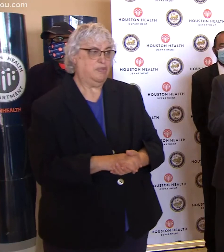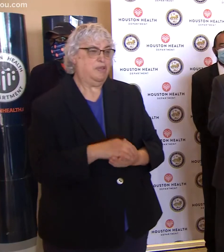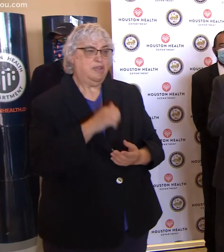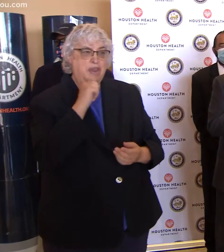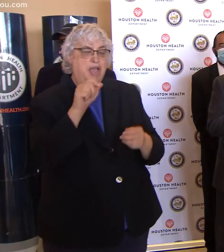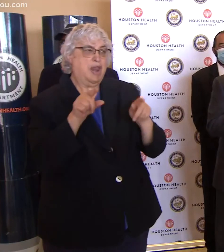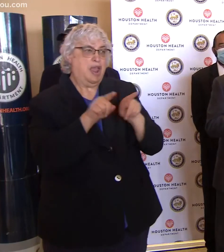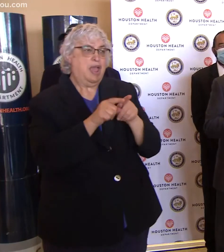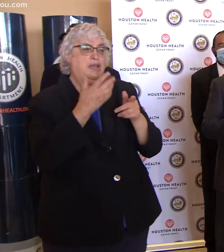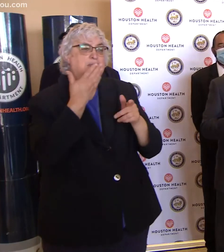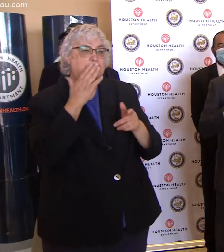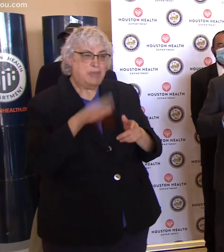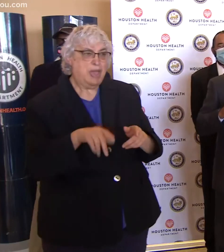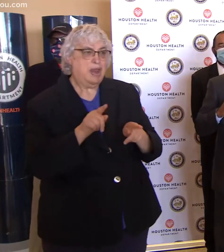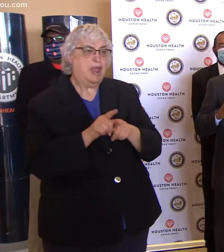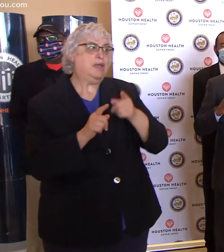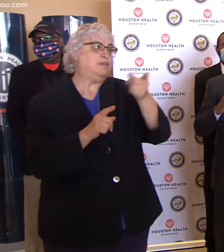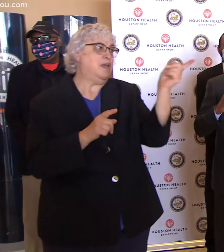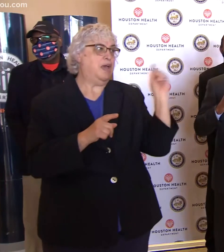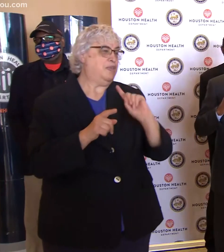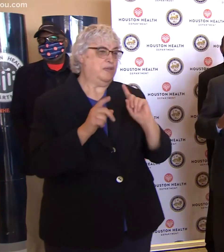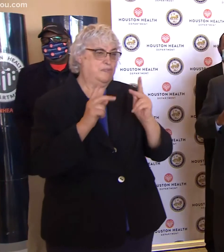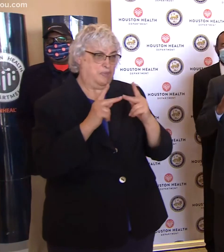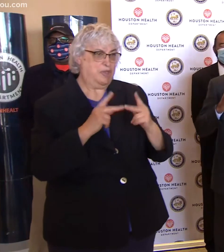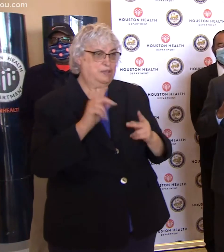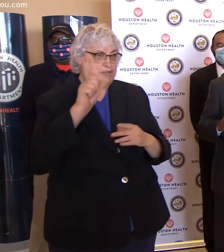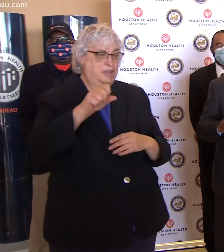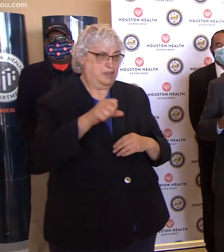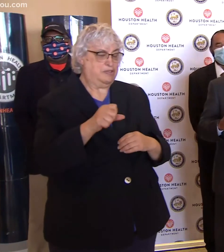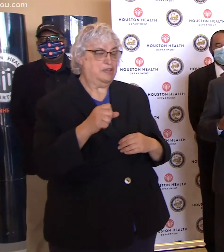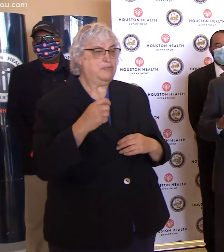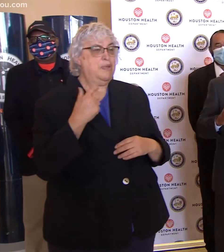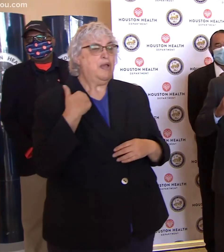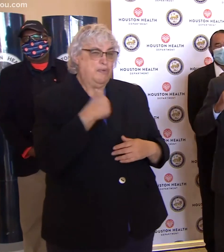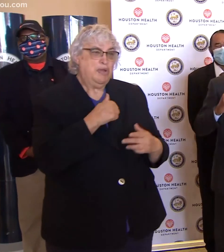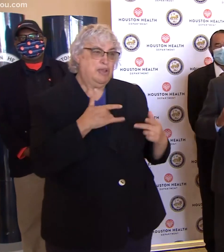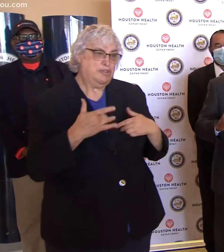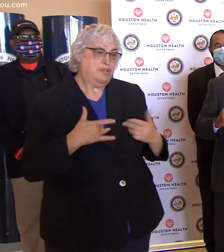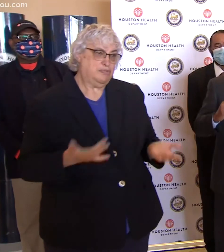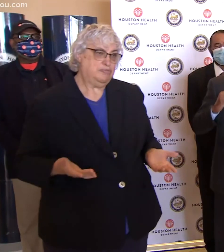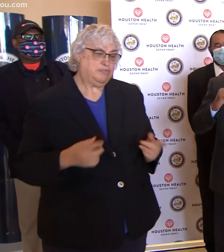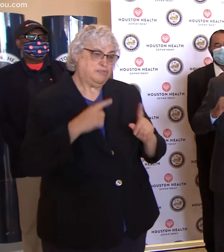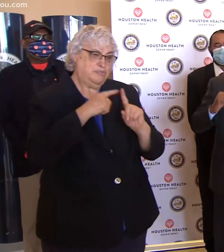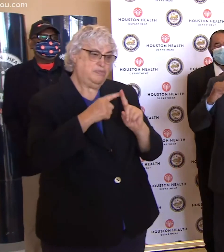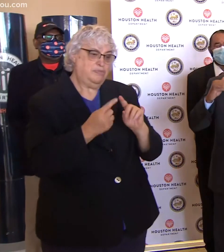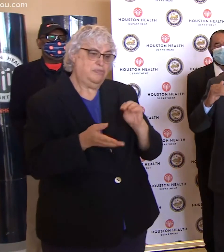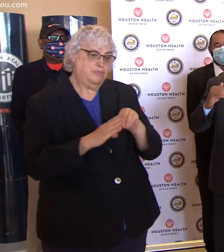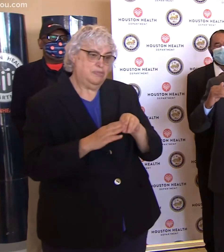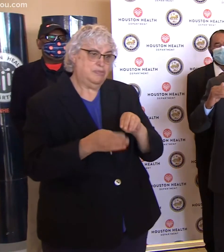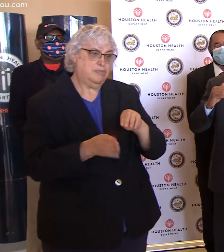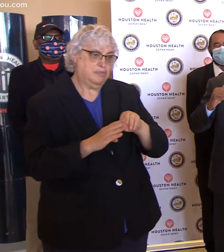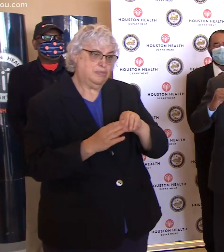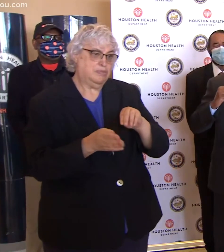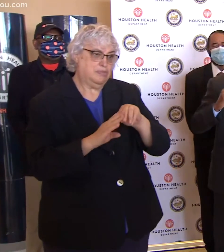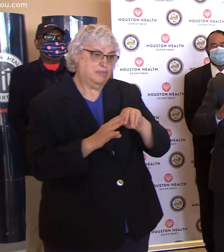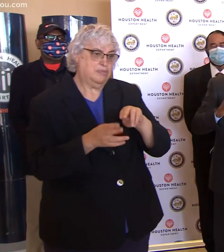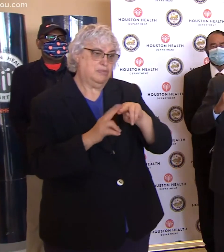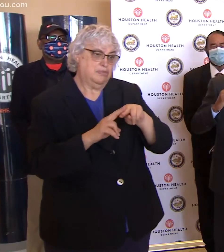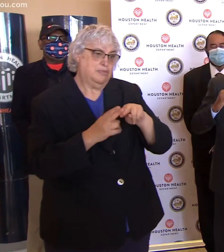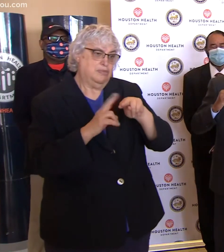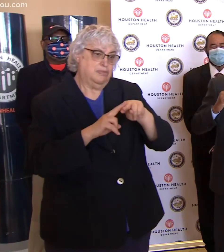as many places, but it is still concerning when the positivity rate continues to rise and